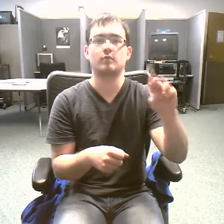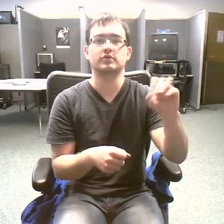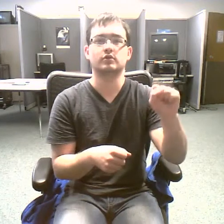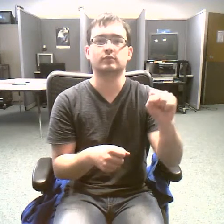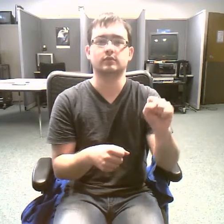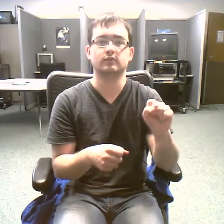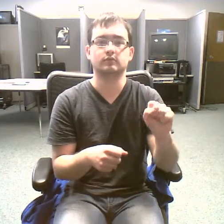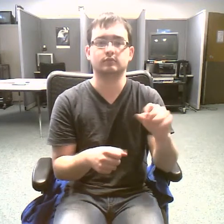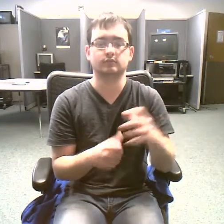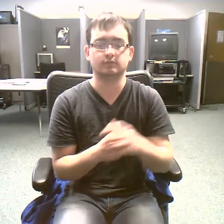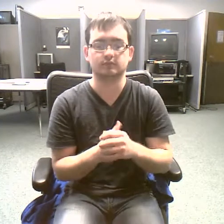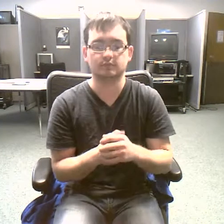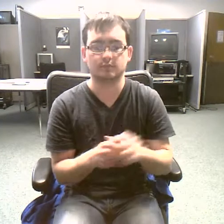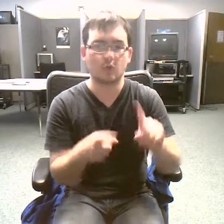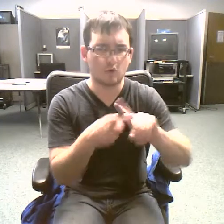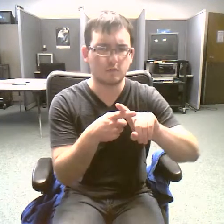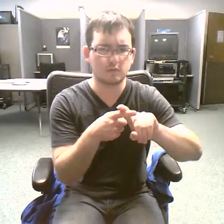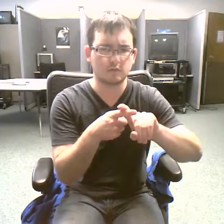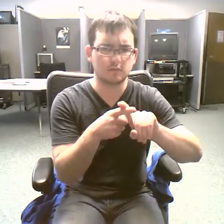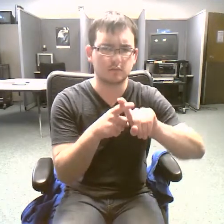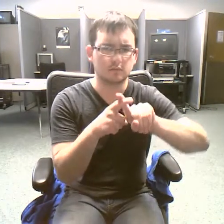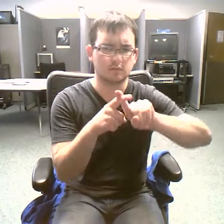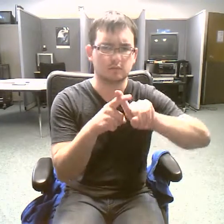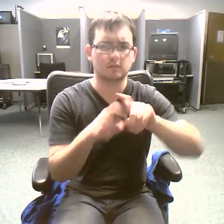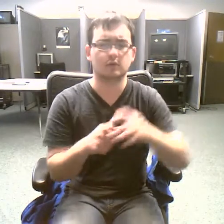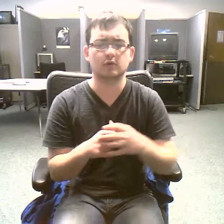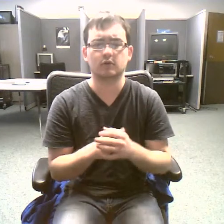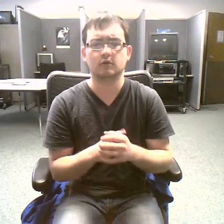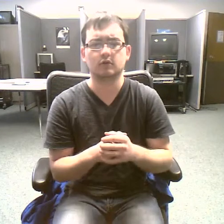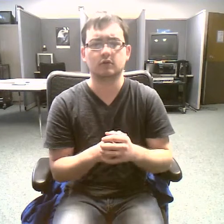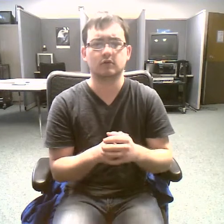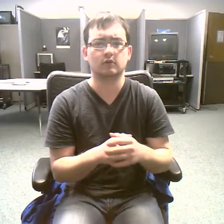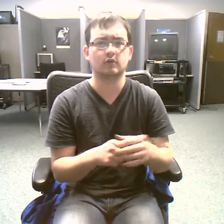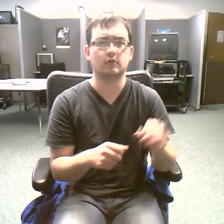chromosome are connected at the center with something called a centromere.